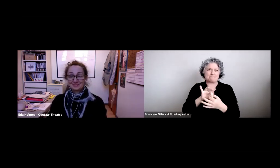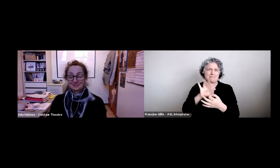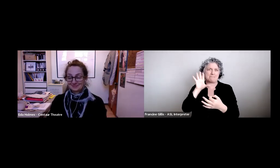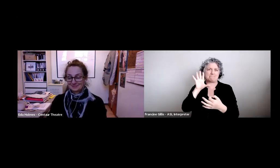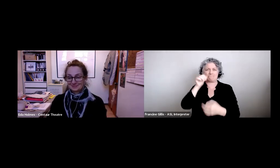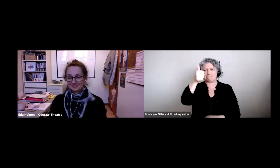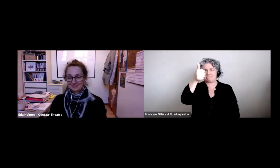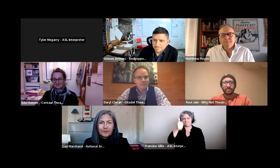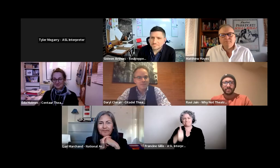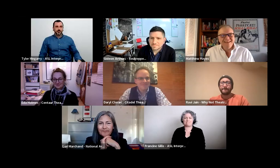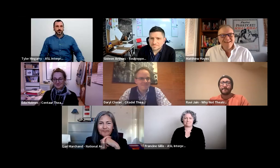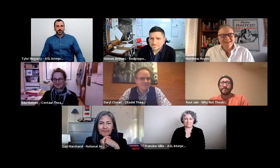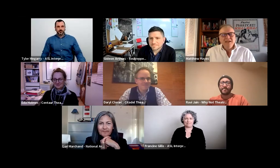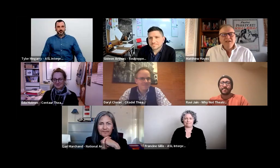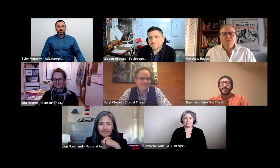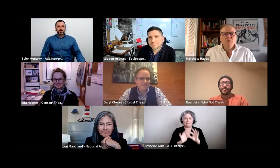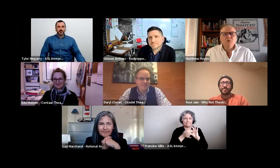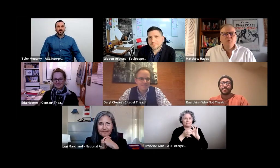Yes.